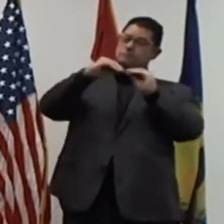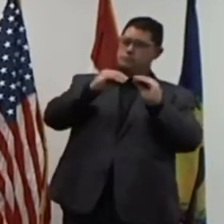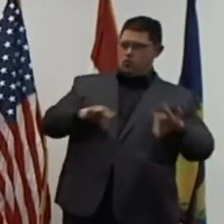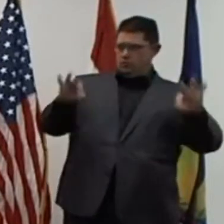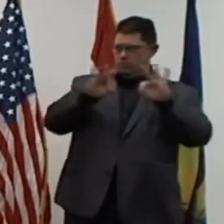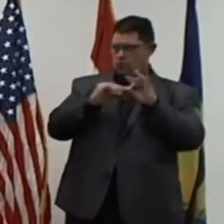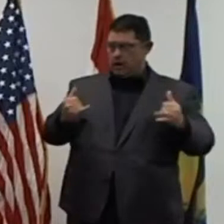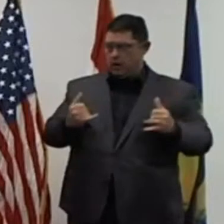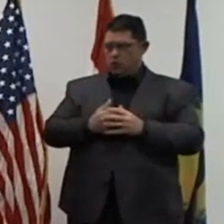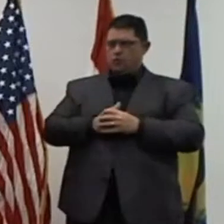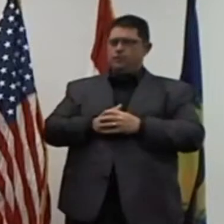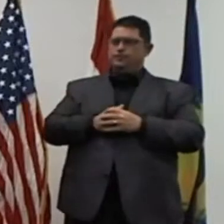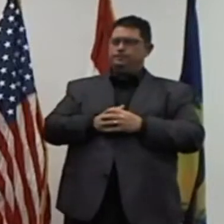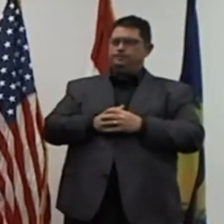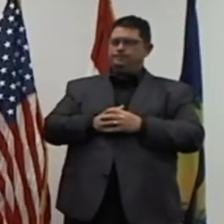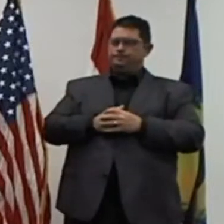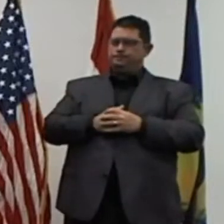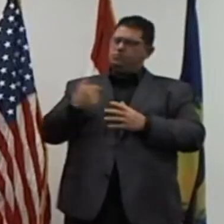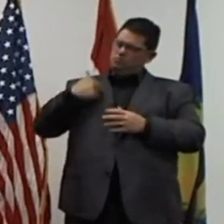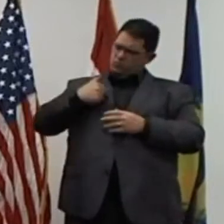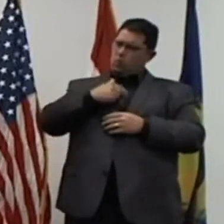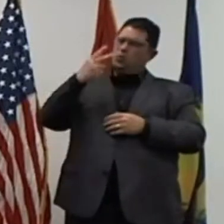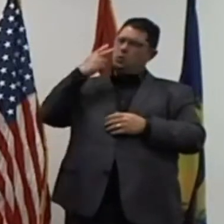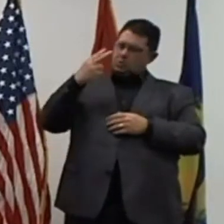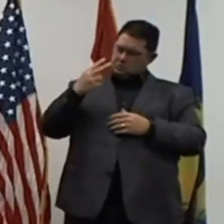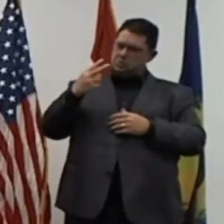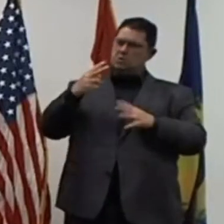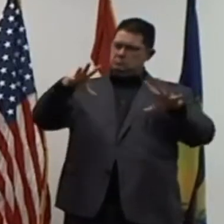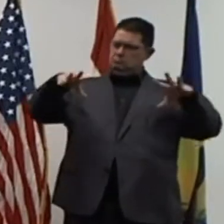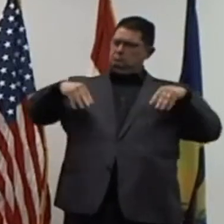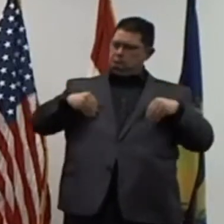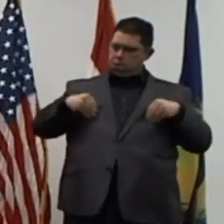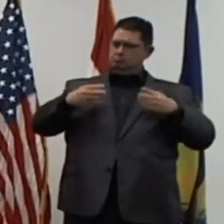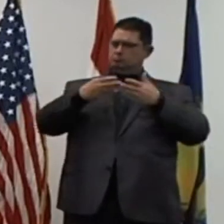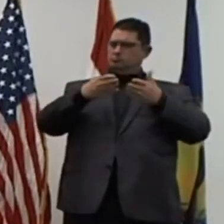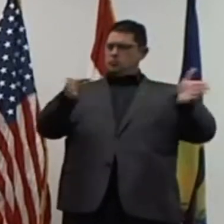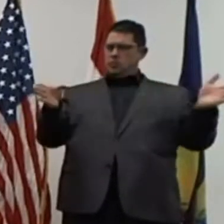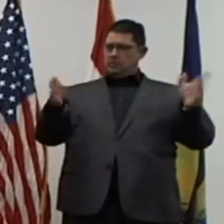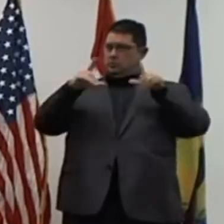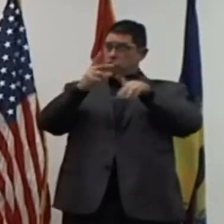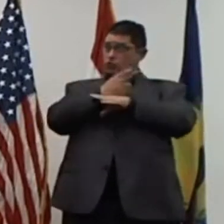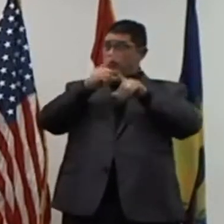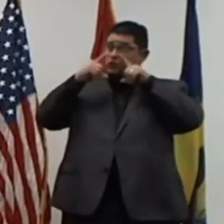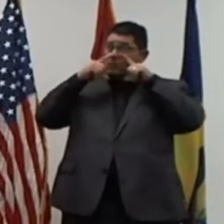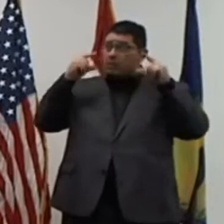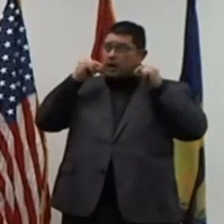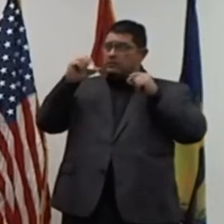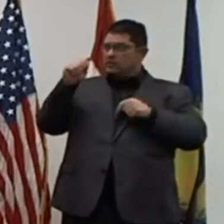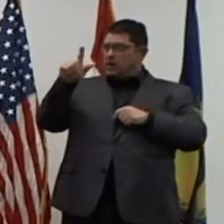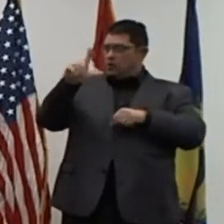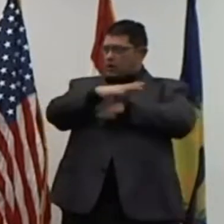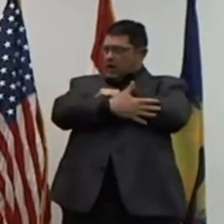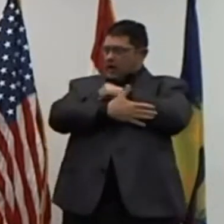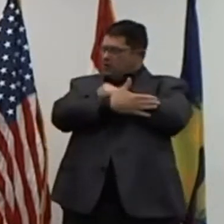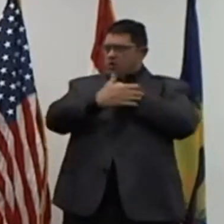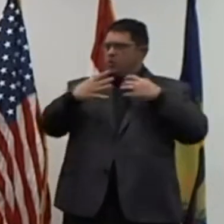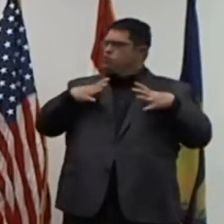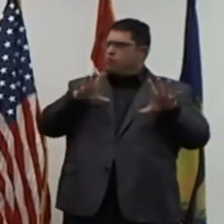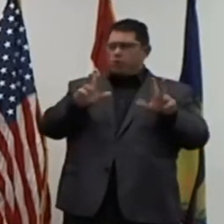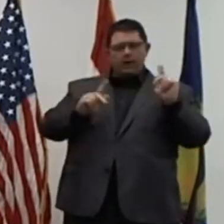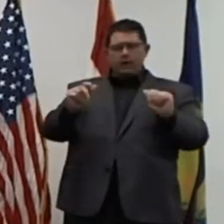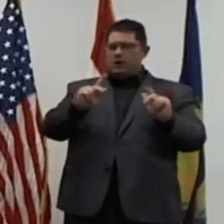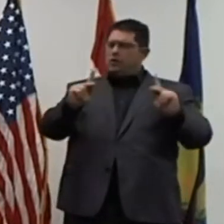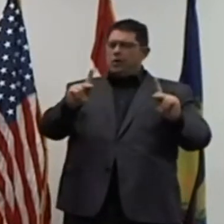now. We see widespread use of masks in St. Louis County, and we need to continue to see that. We don't want anyone to relax these